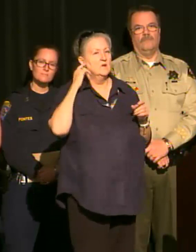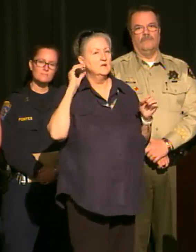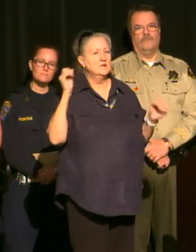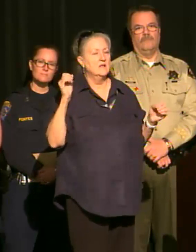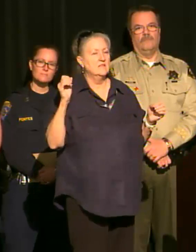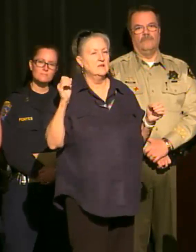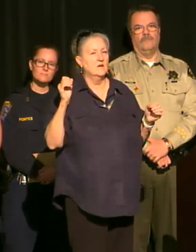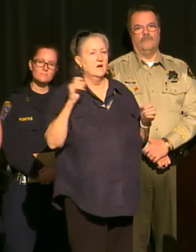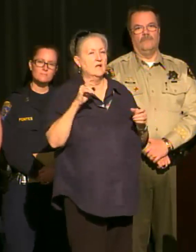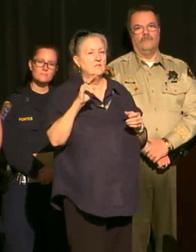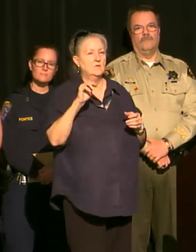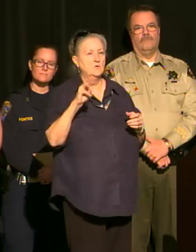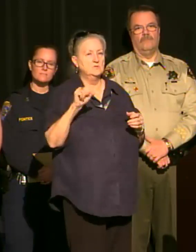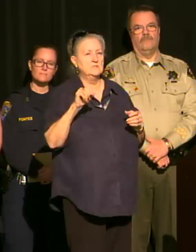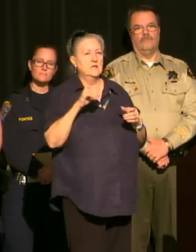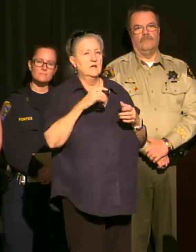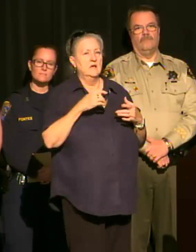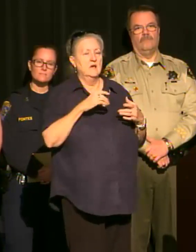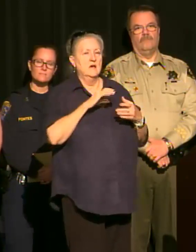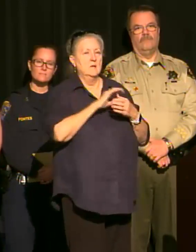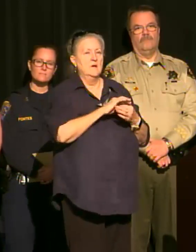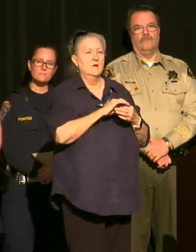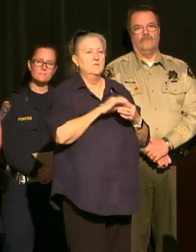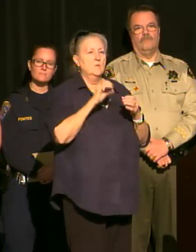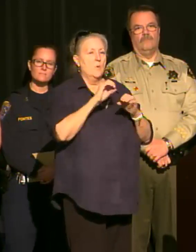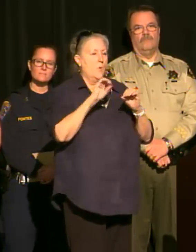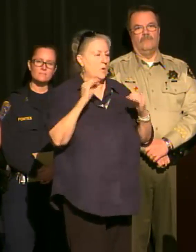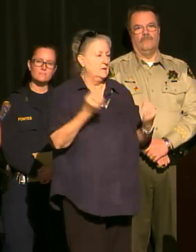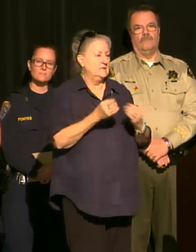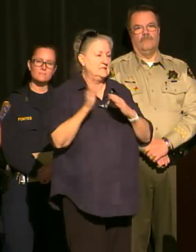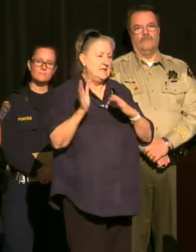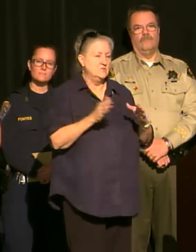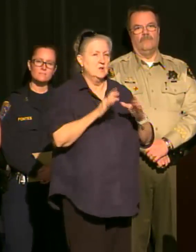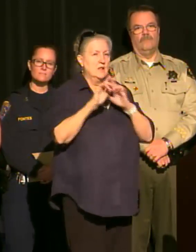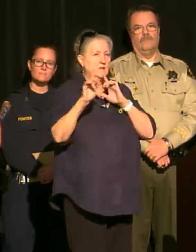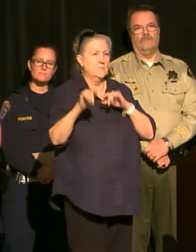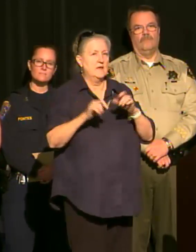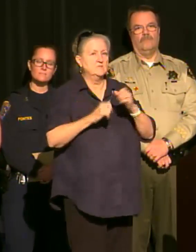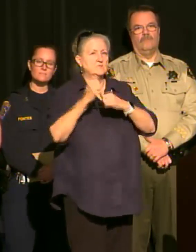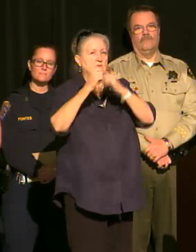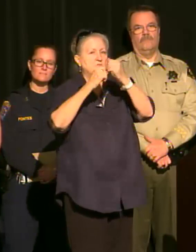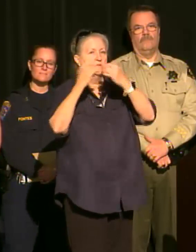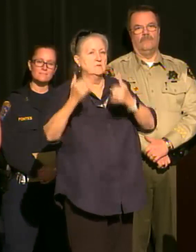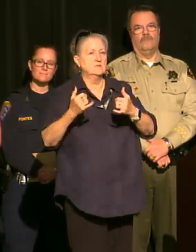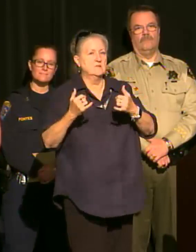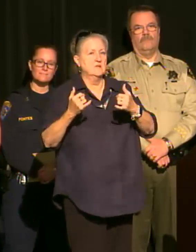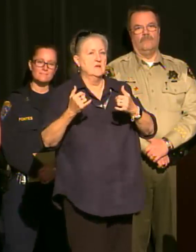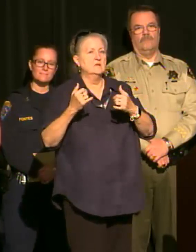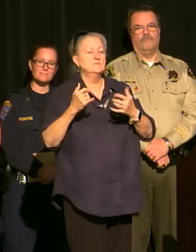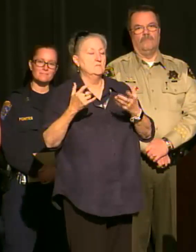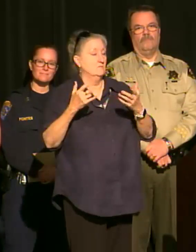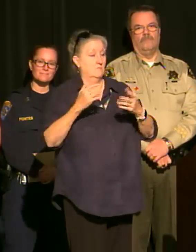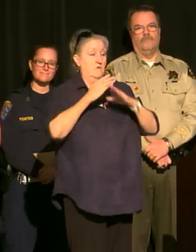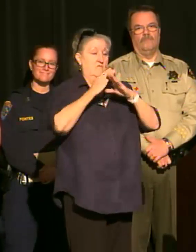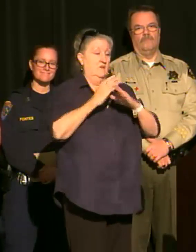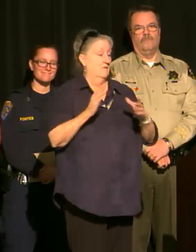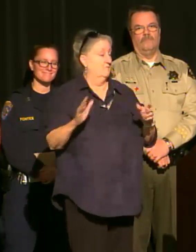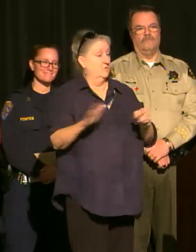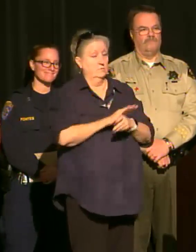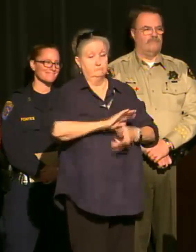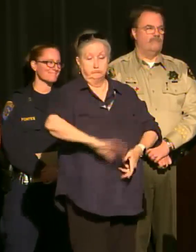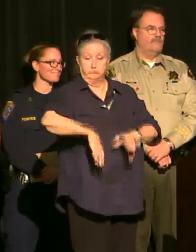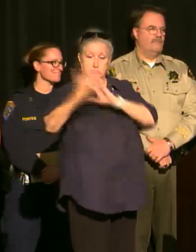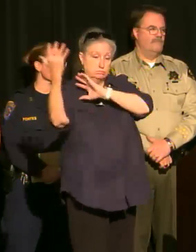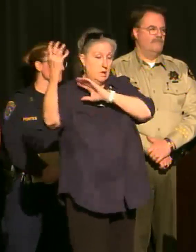about the organizational and command structure that is currently in place to keep it from being total chaos. How do